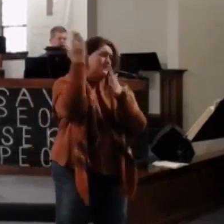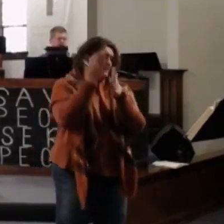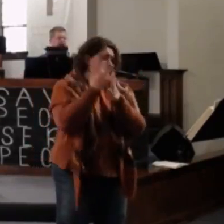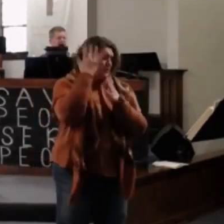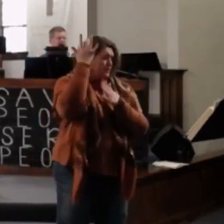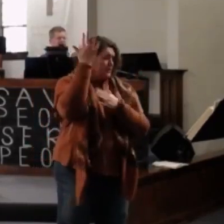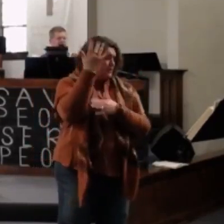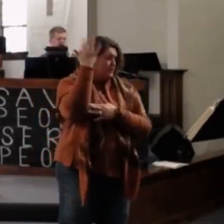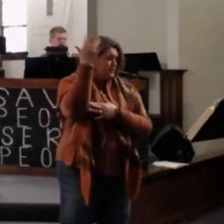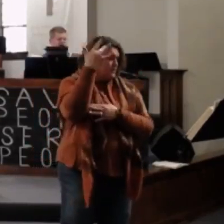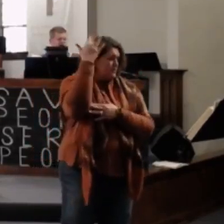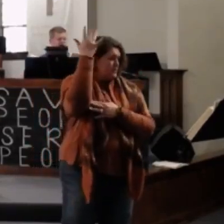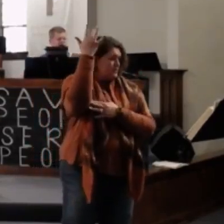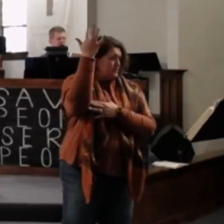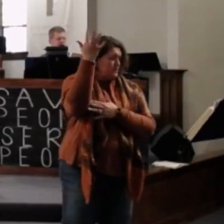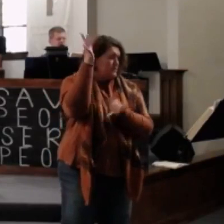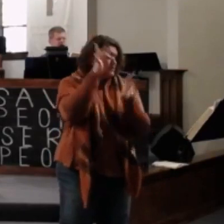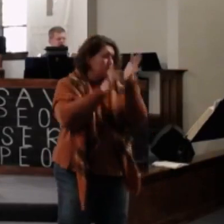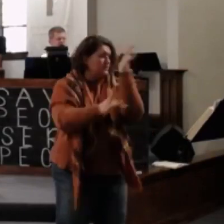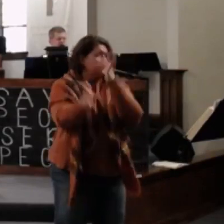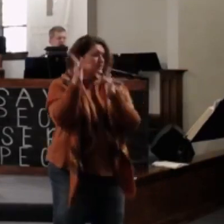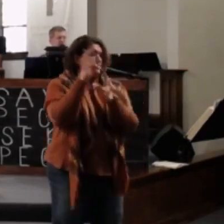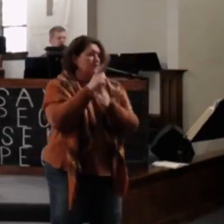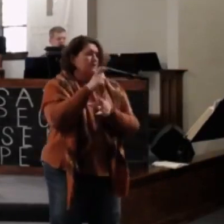worship his majesty.